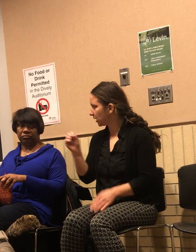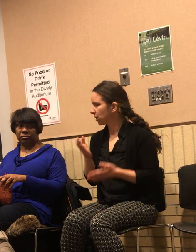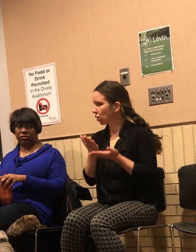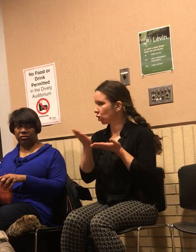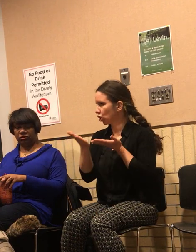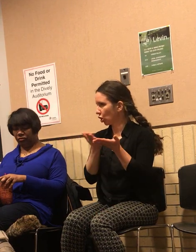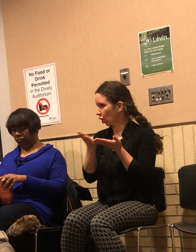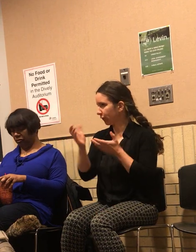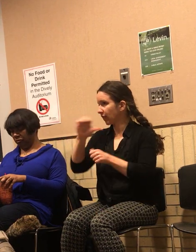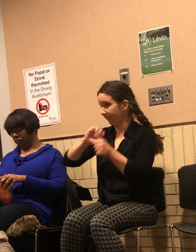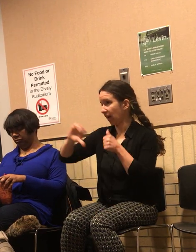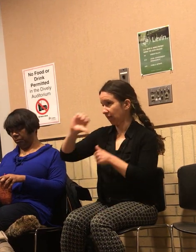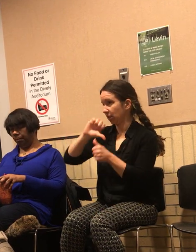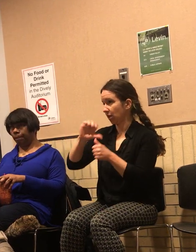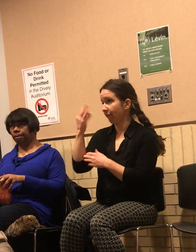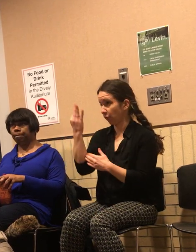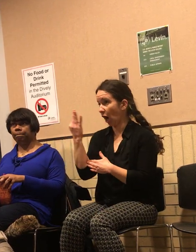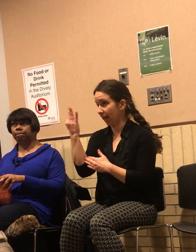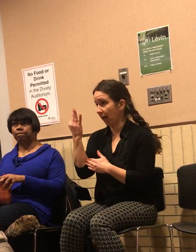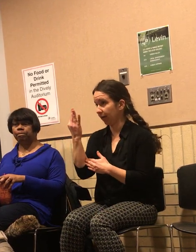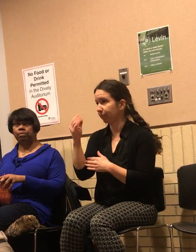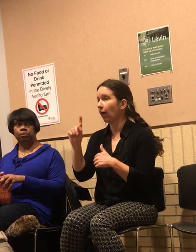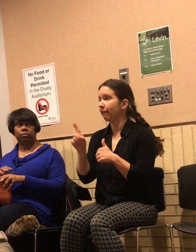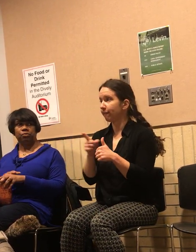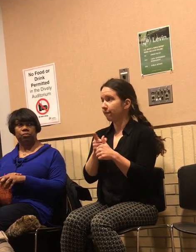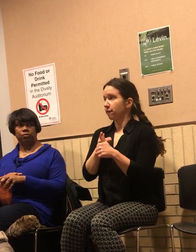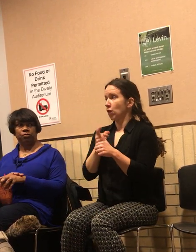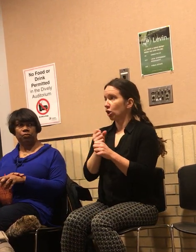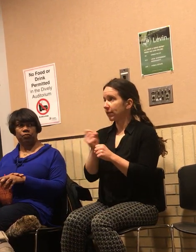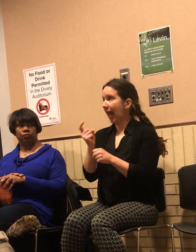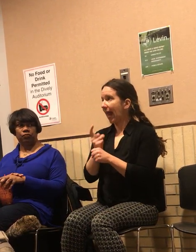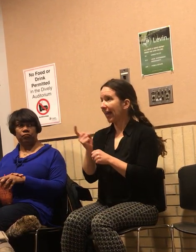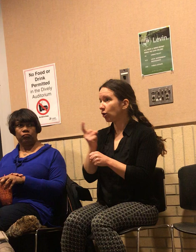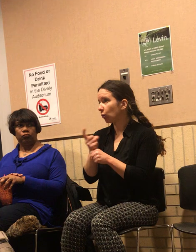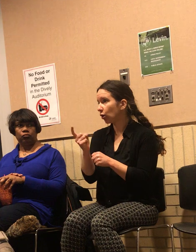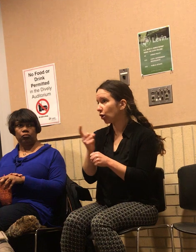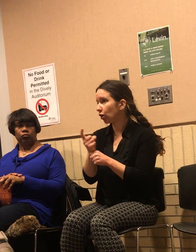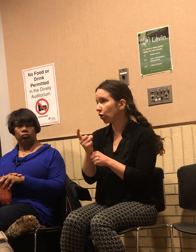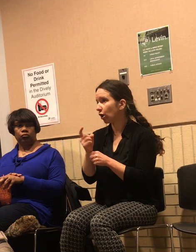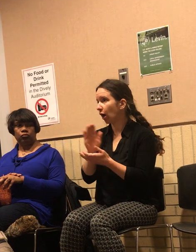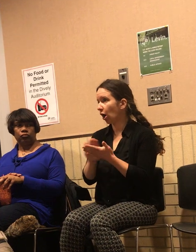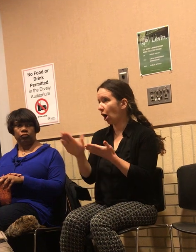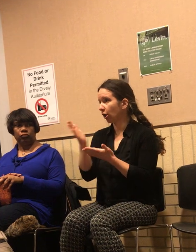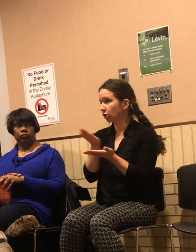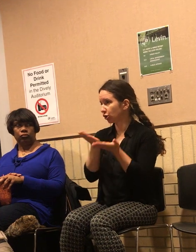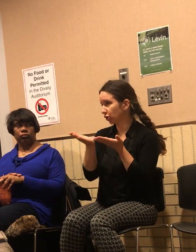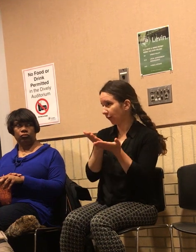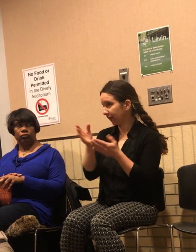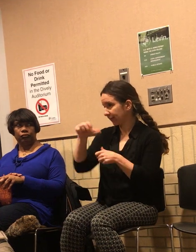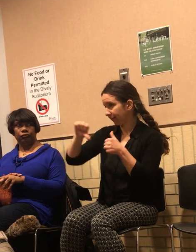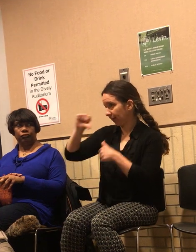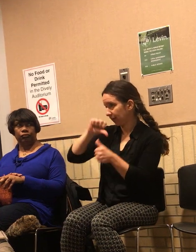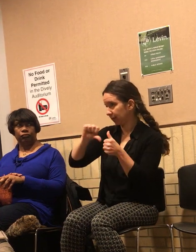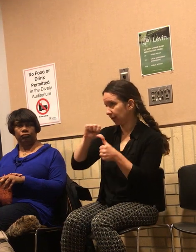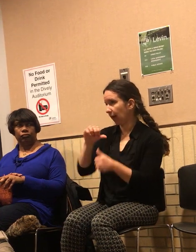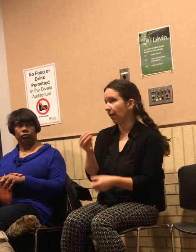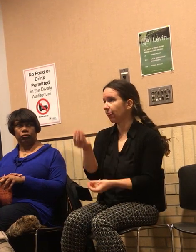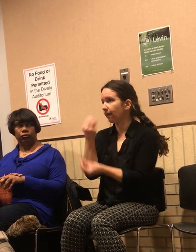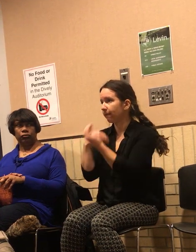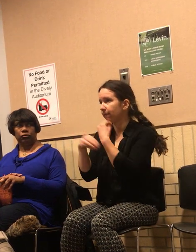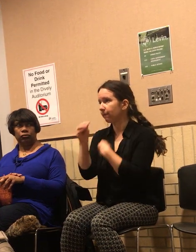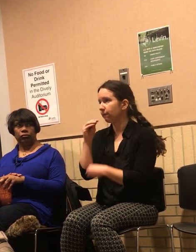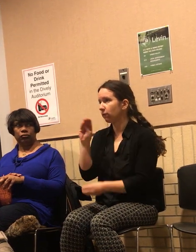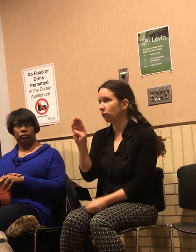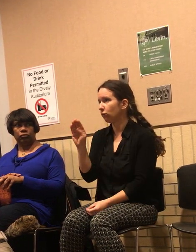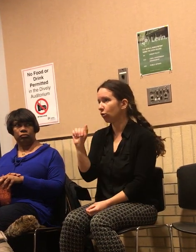the first annual Levin College service event. It's at the food bank from 12 to 2. And you're like,